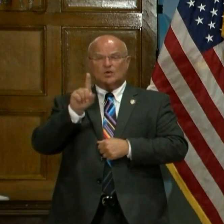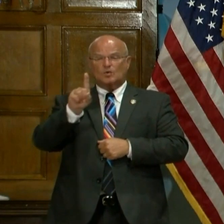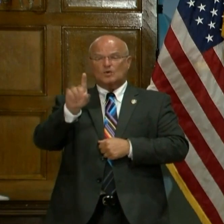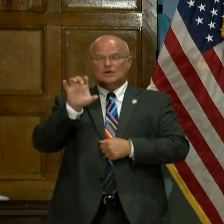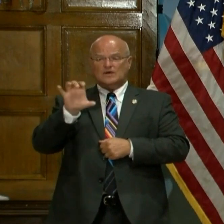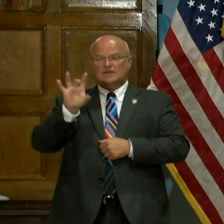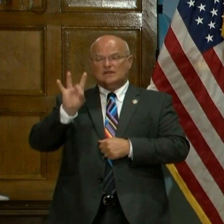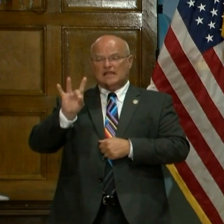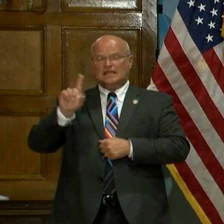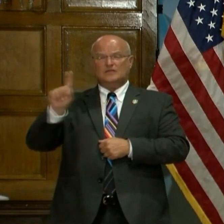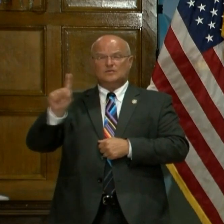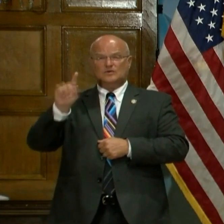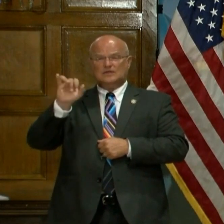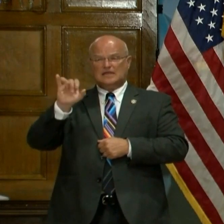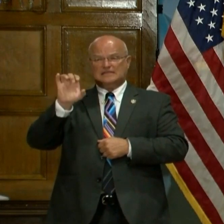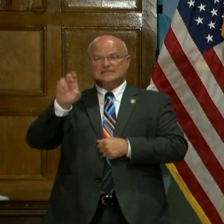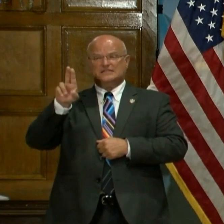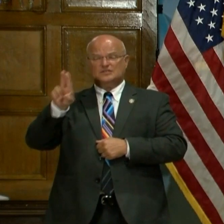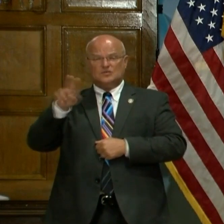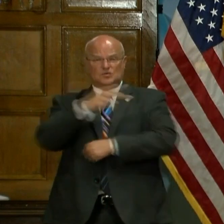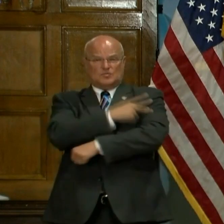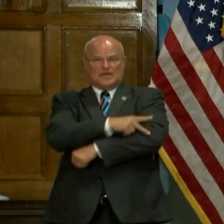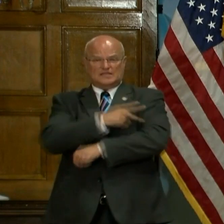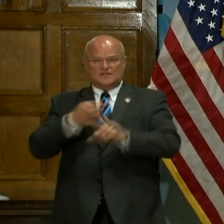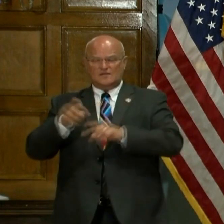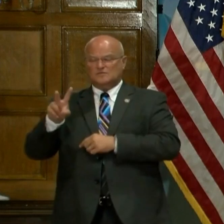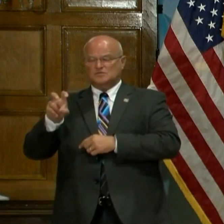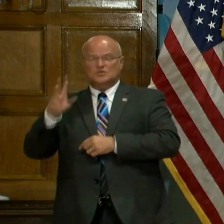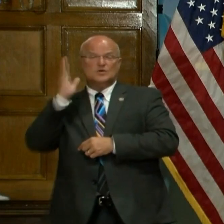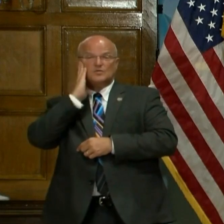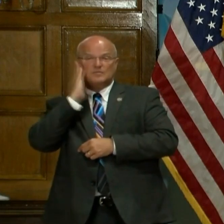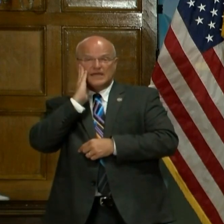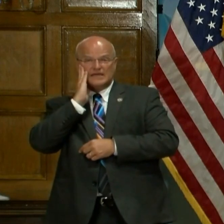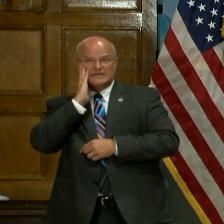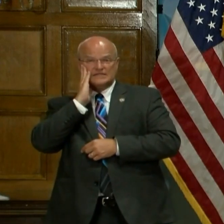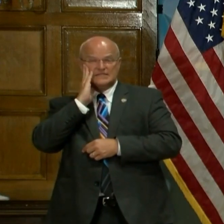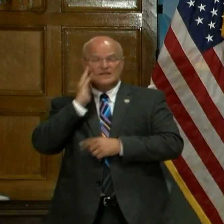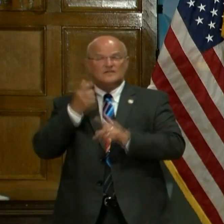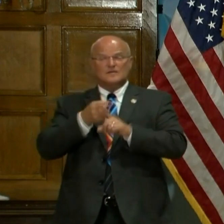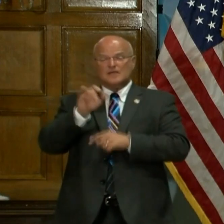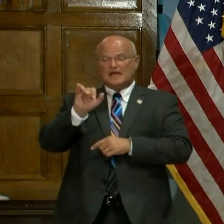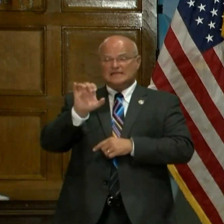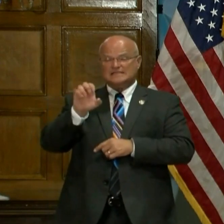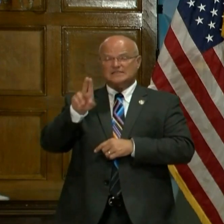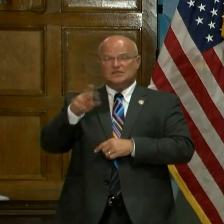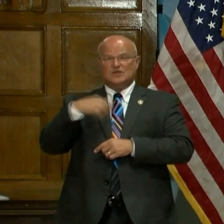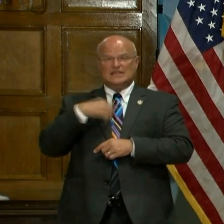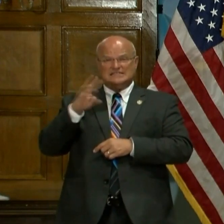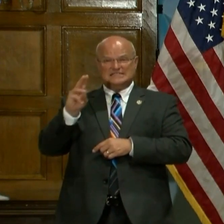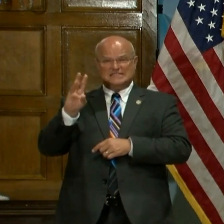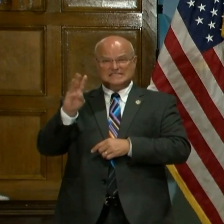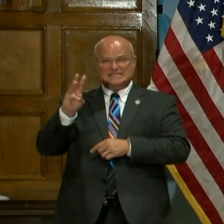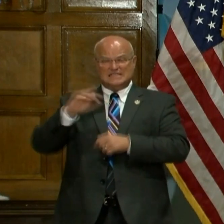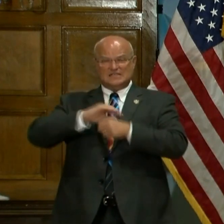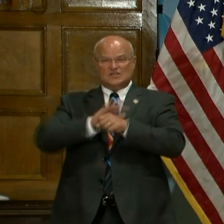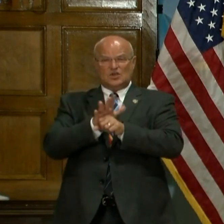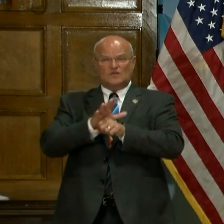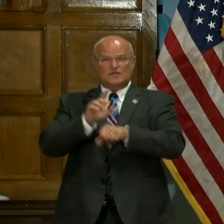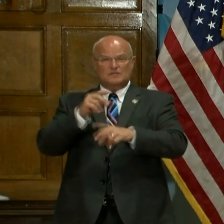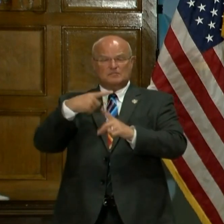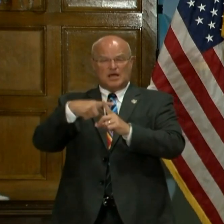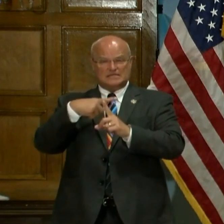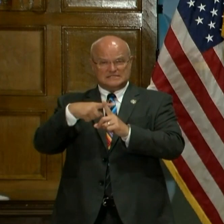181 ICU patients on June the 18th out of 200 beds. Of those ICU patients, we had 16 COVID